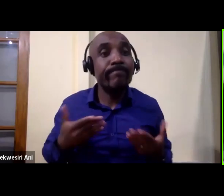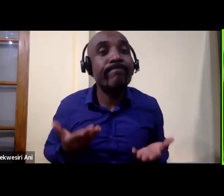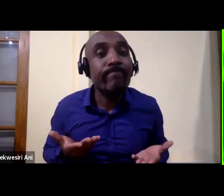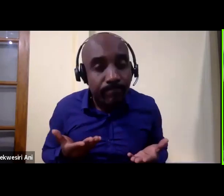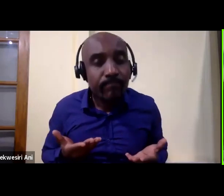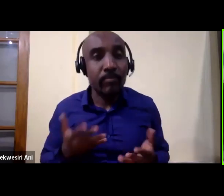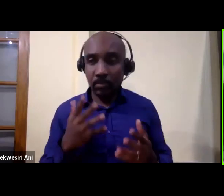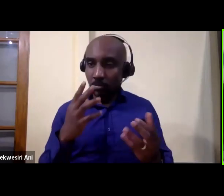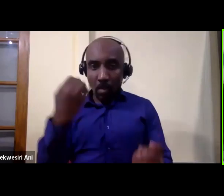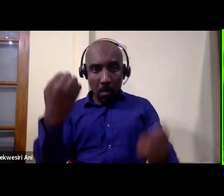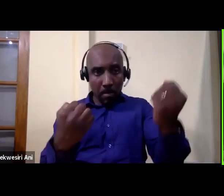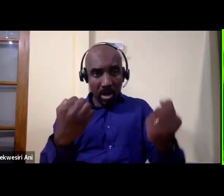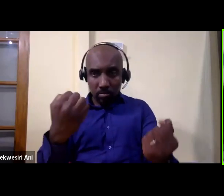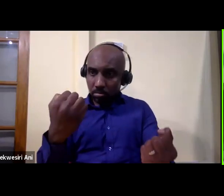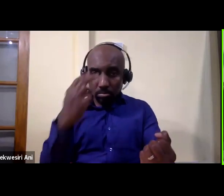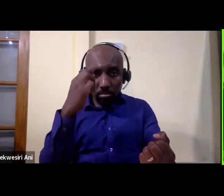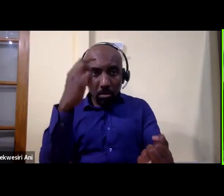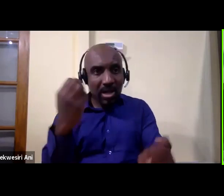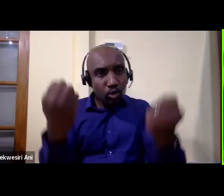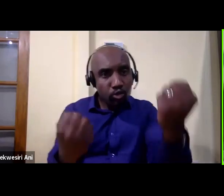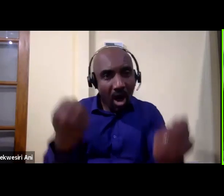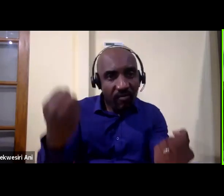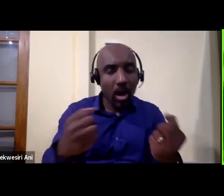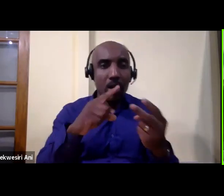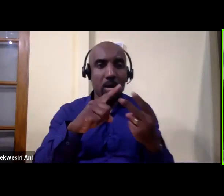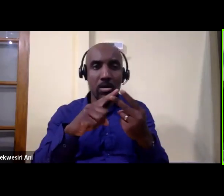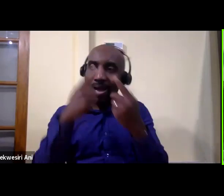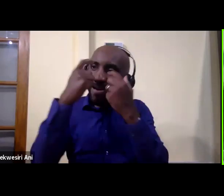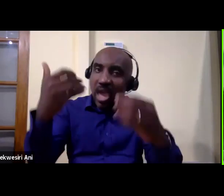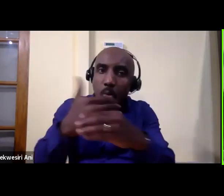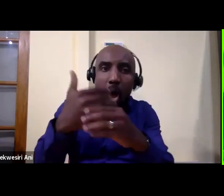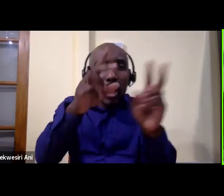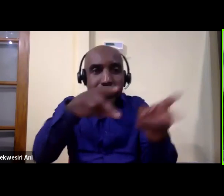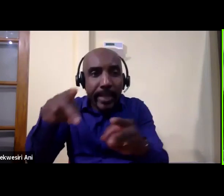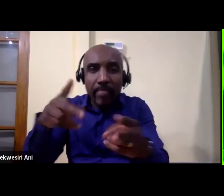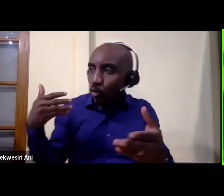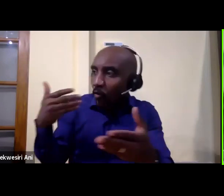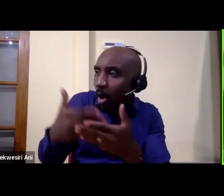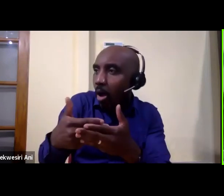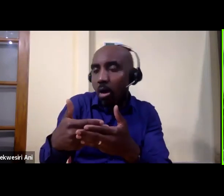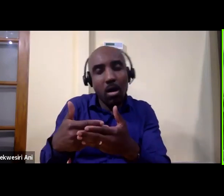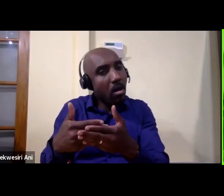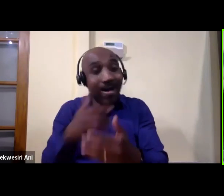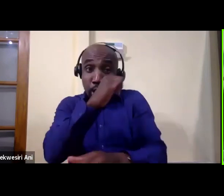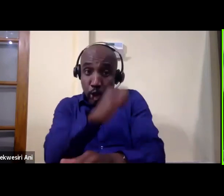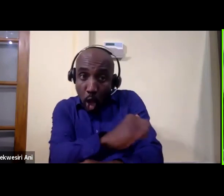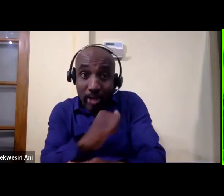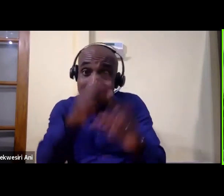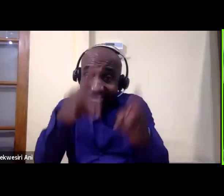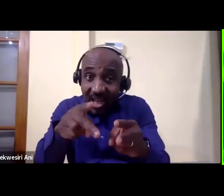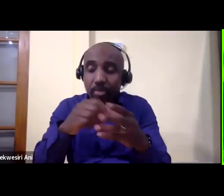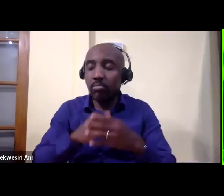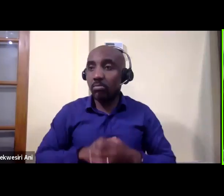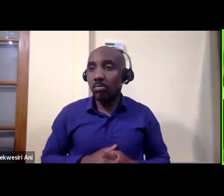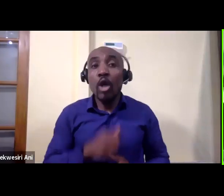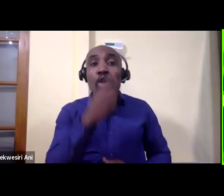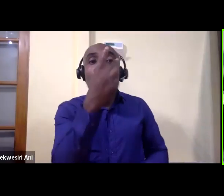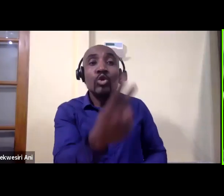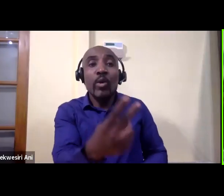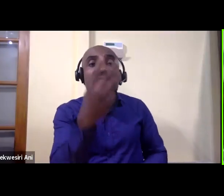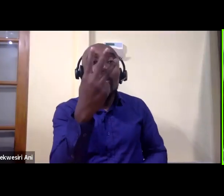bus drivers that have died, the numbers of care workers and nurses. Of the 23 doctors